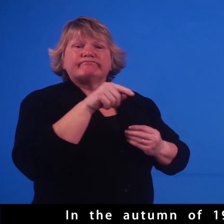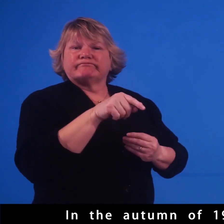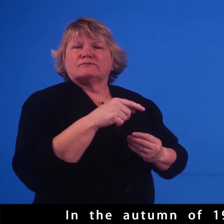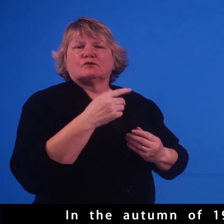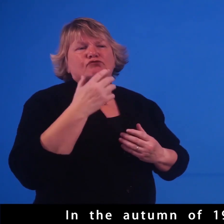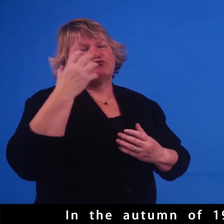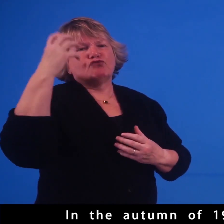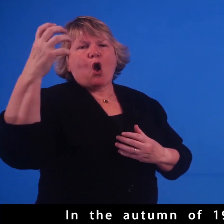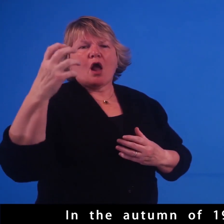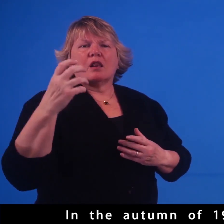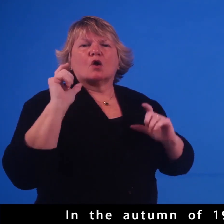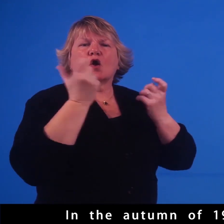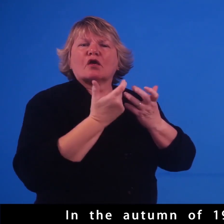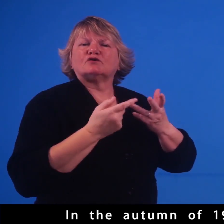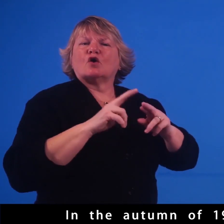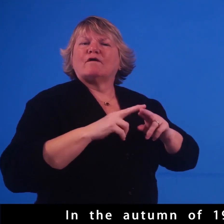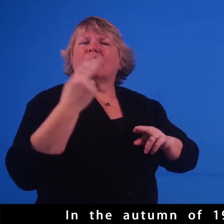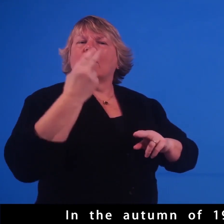Art.